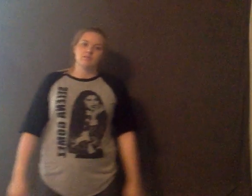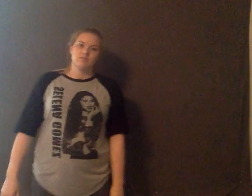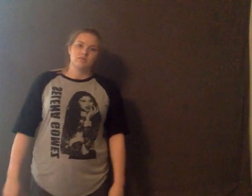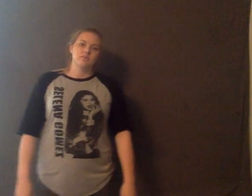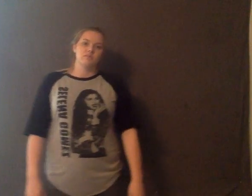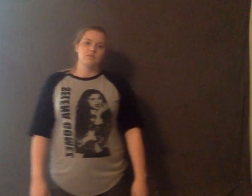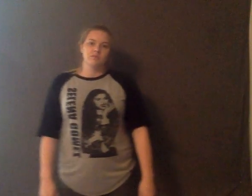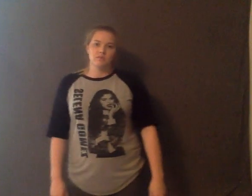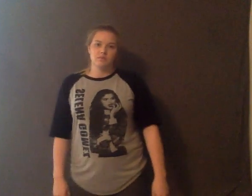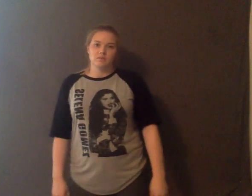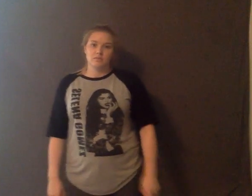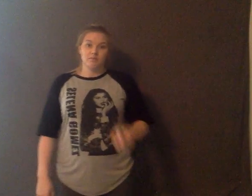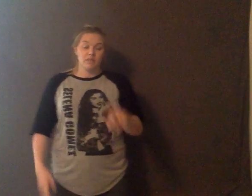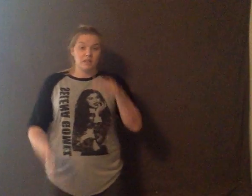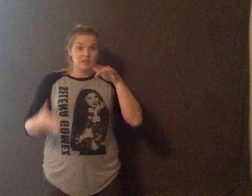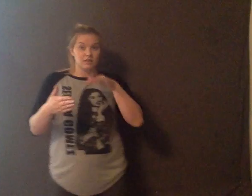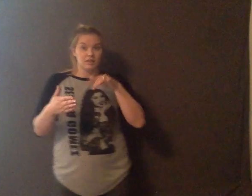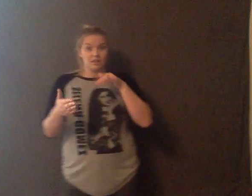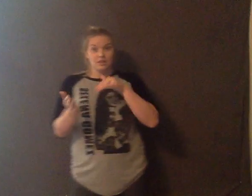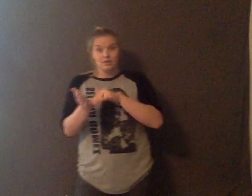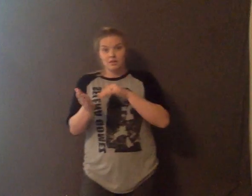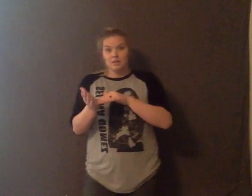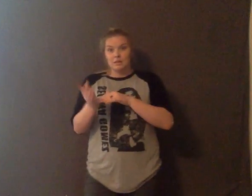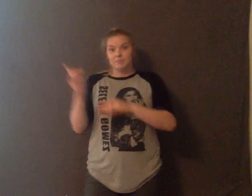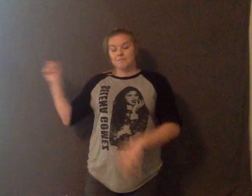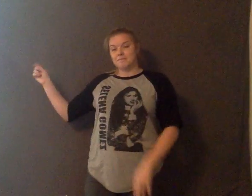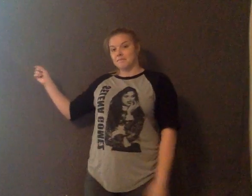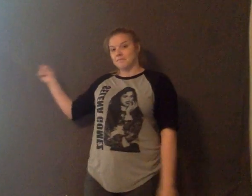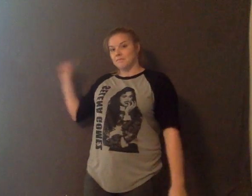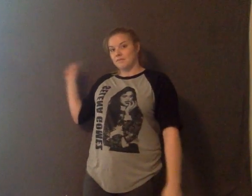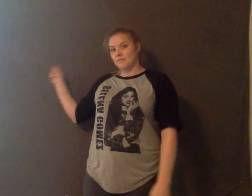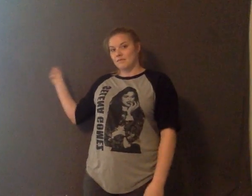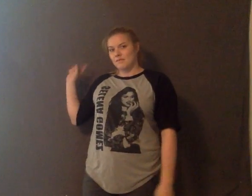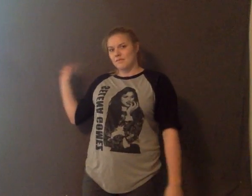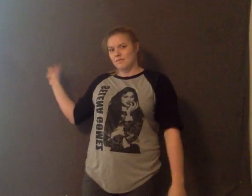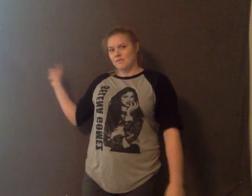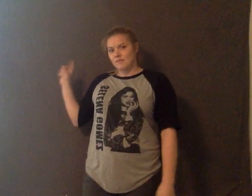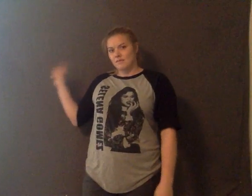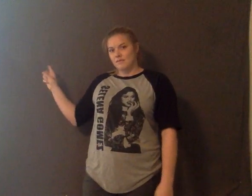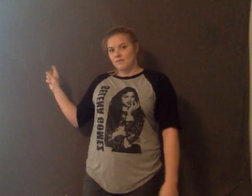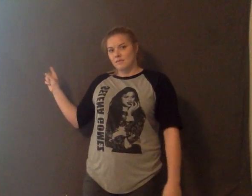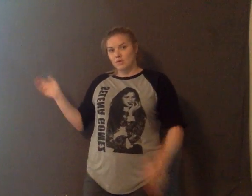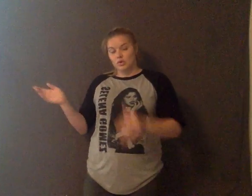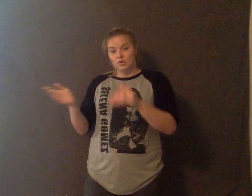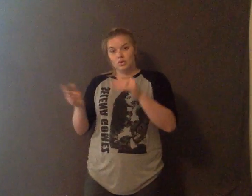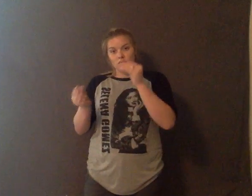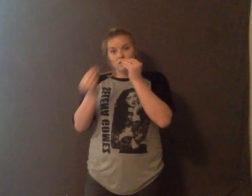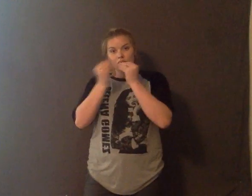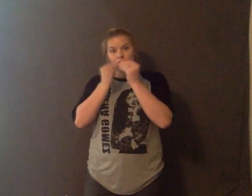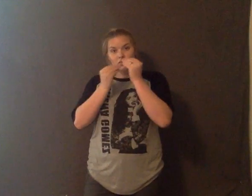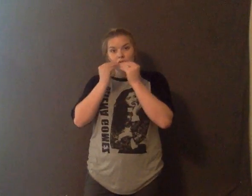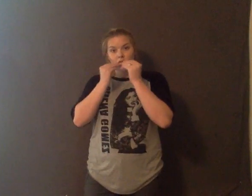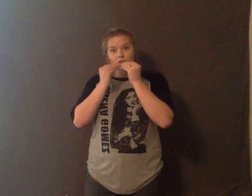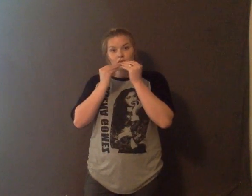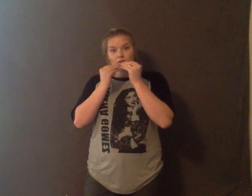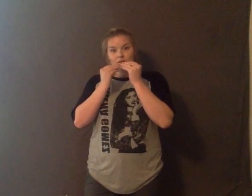nutrition is their entire specialty? Turns out the American Nutrition and Dietetics Association puts out nutrition fact sheets written by the industries themselves. The